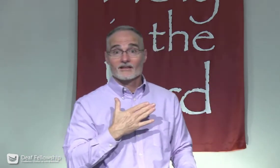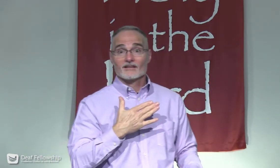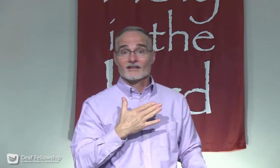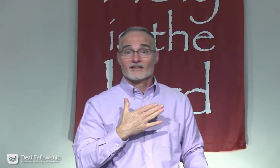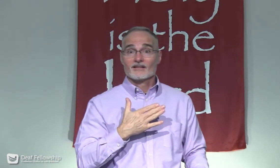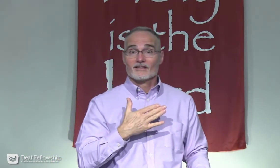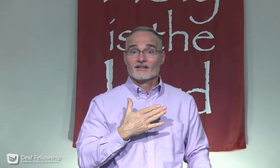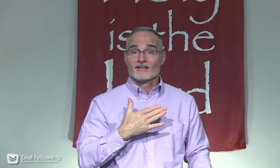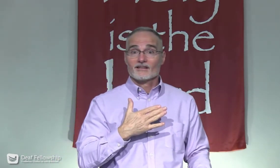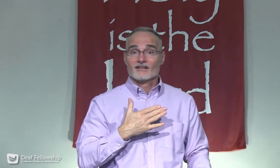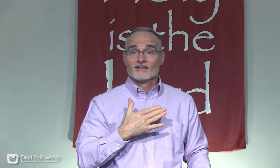If you're willing.